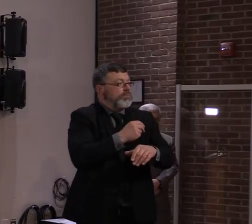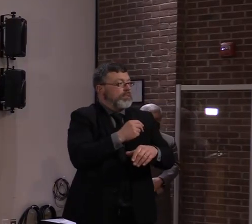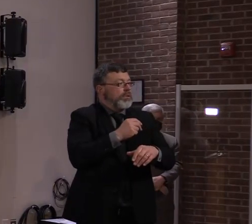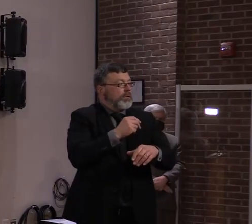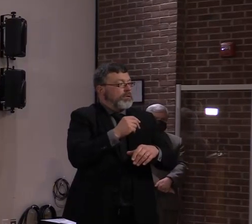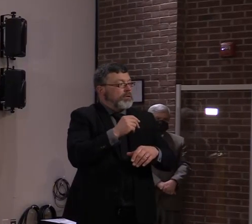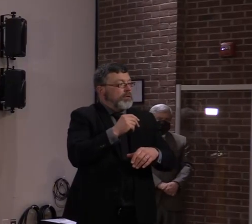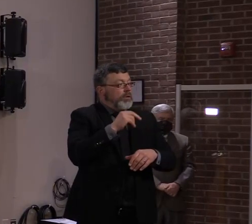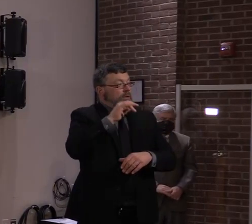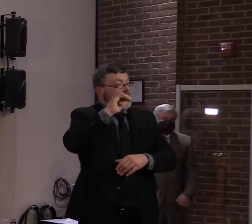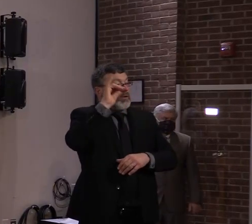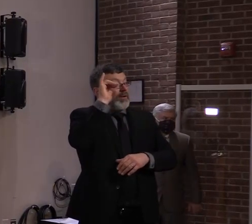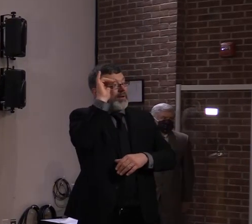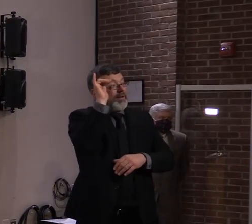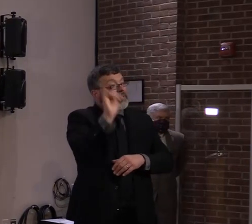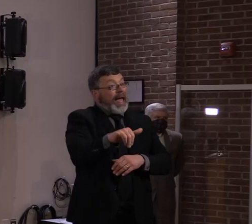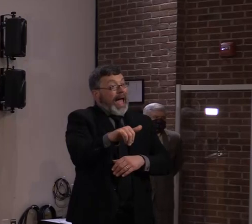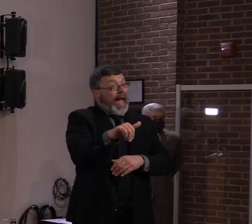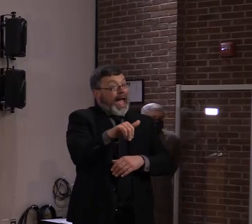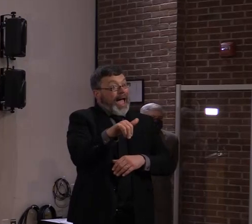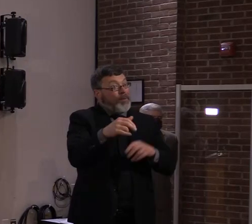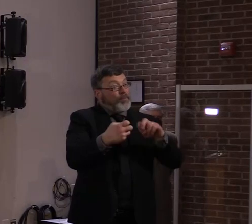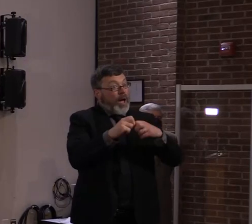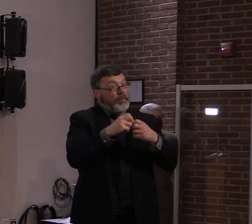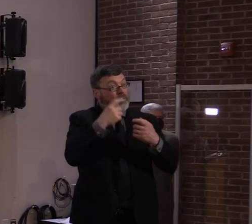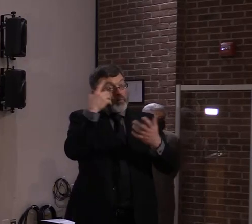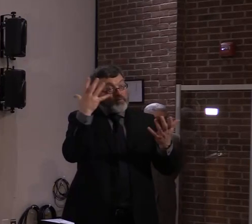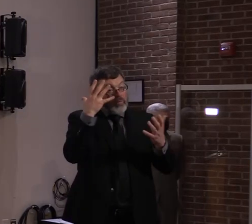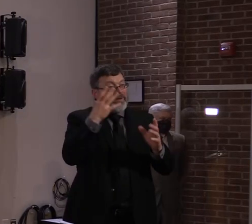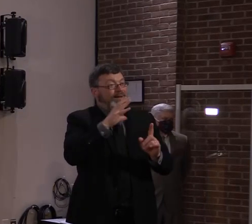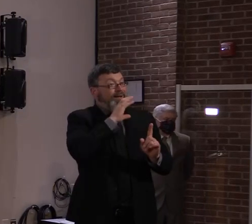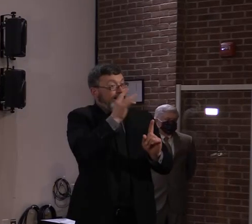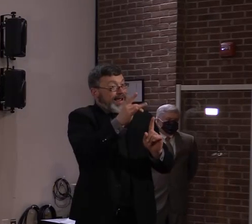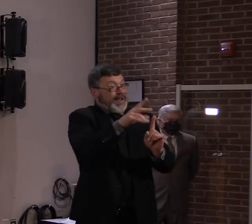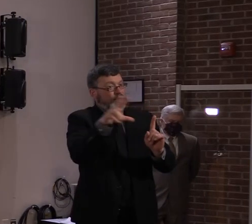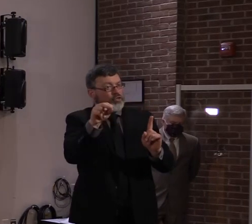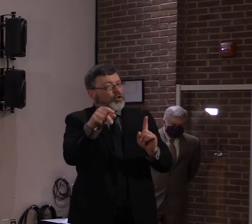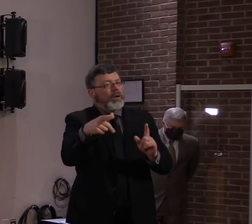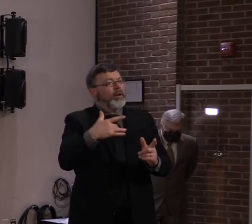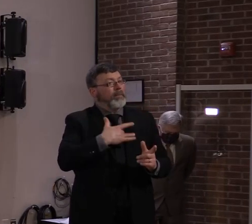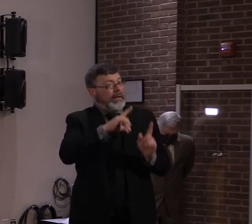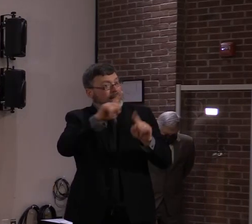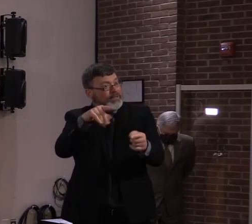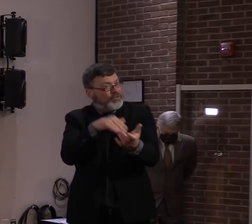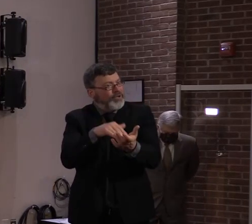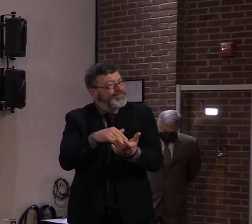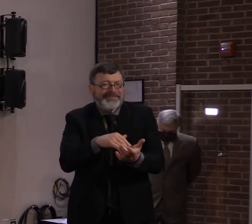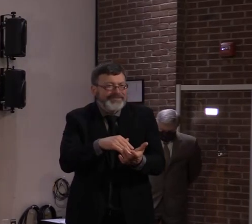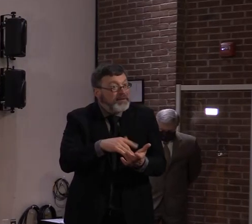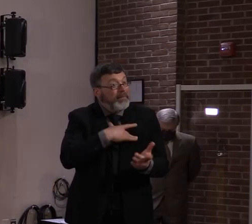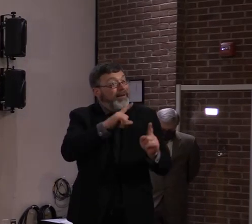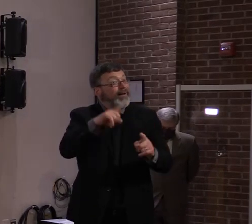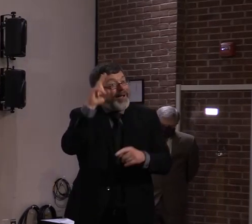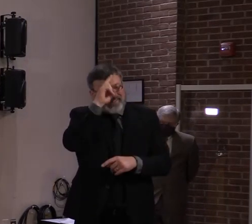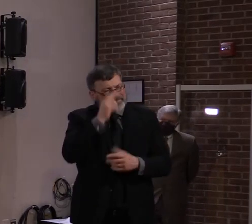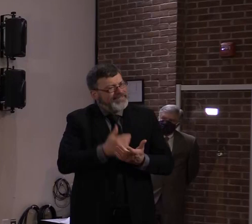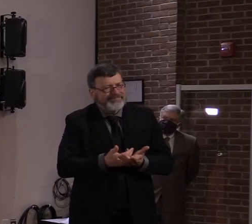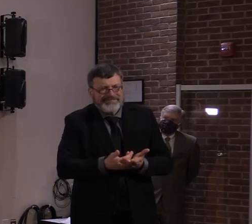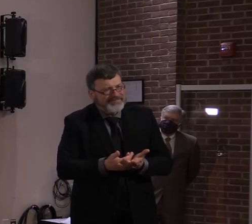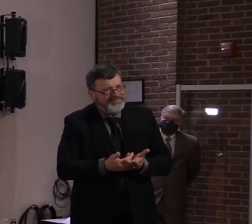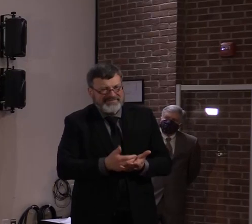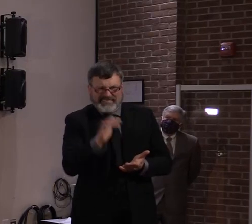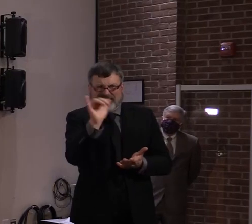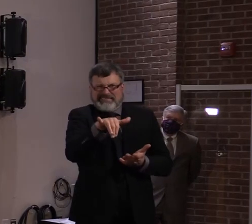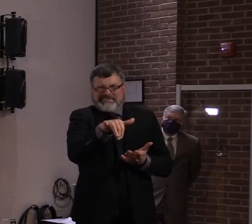office anyways. But that doesn't mean they will not be a key part of this, especially with